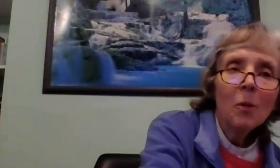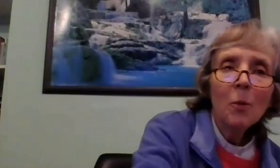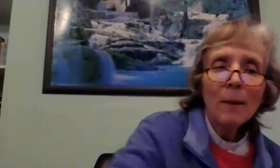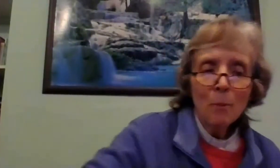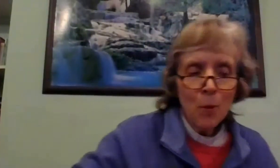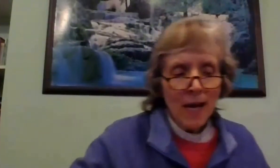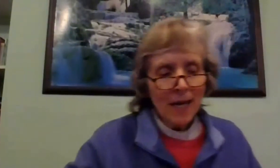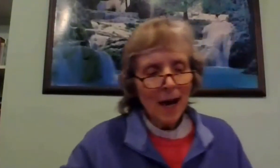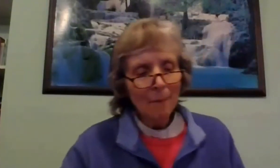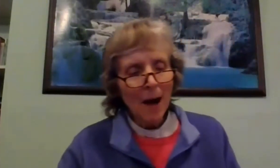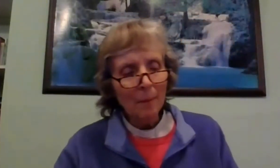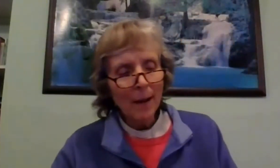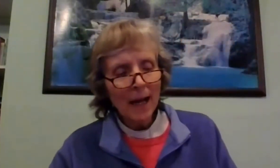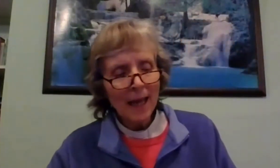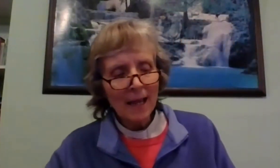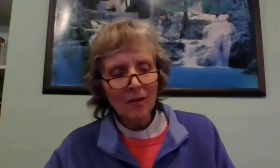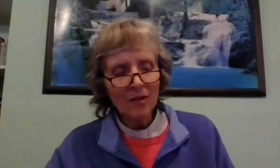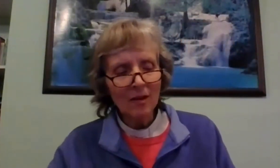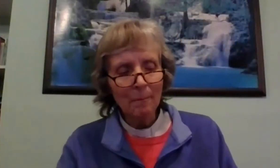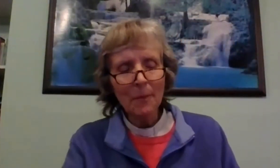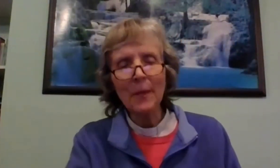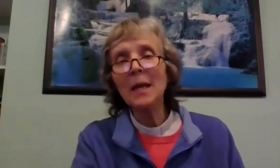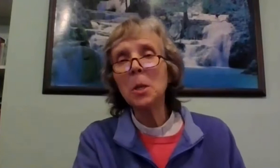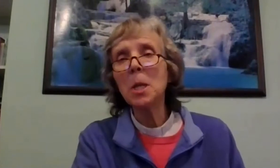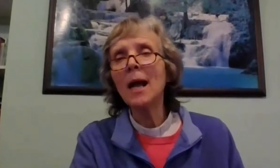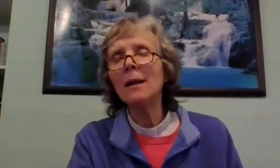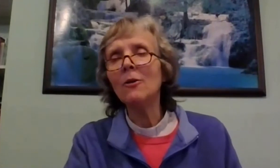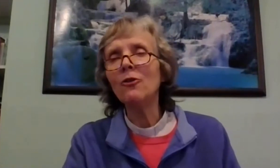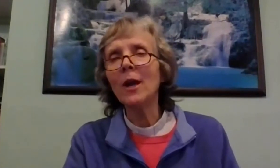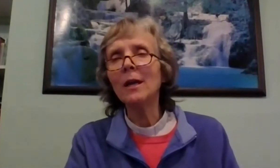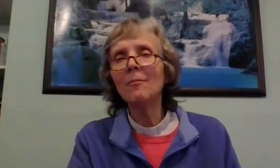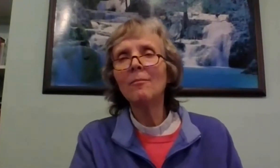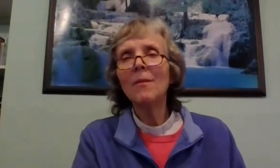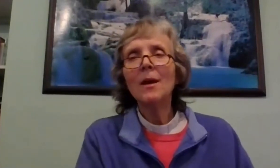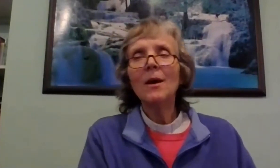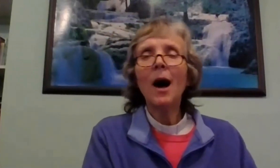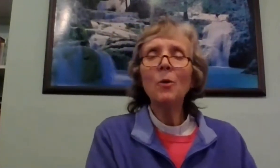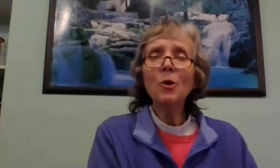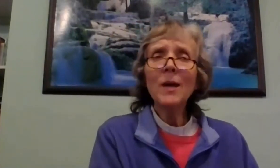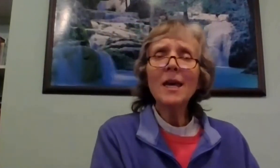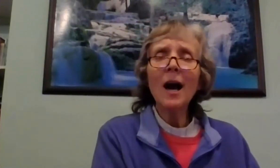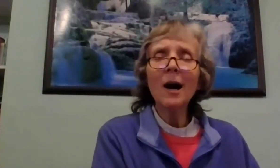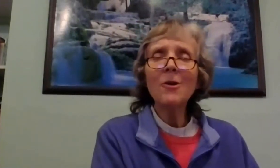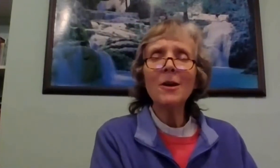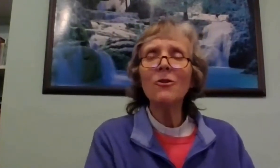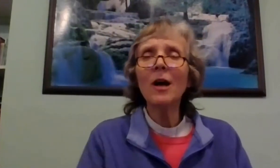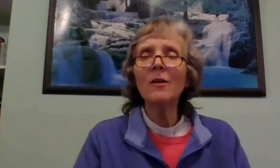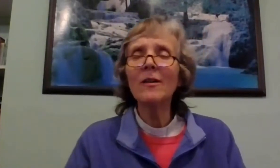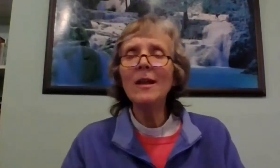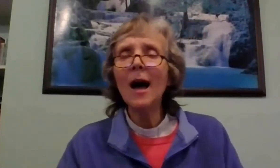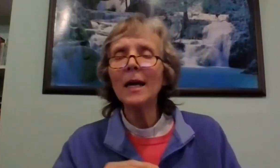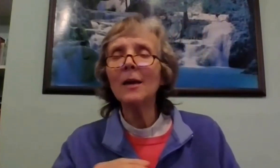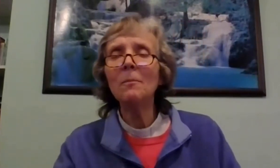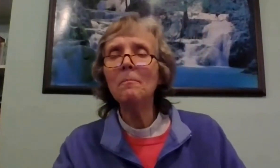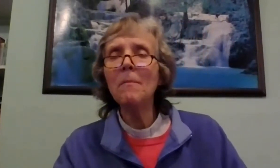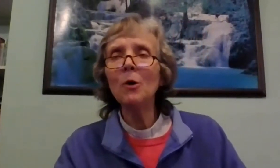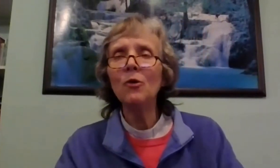When we come up against something challenging, I want to encourage us, like